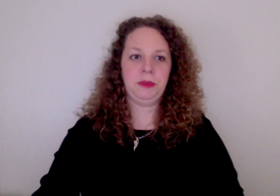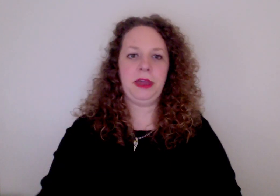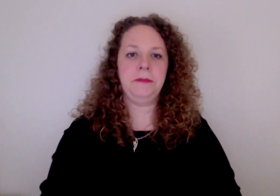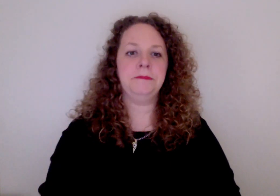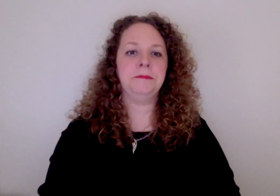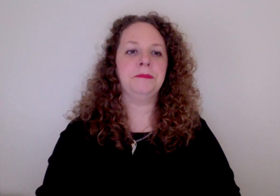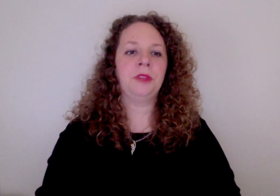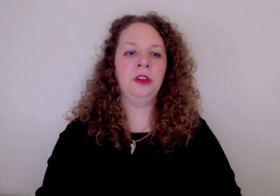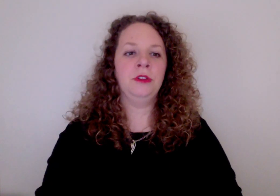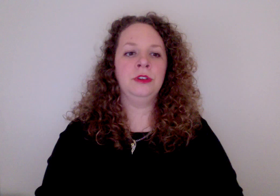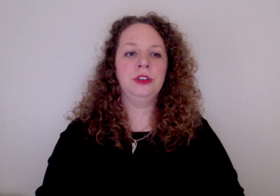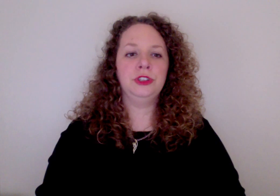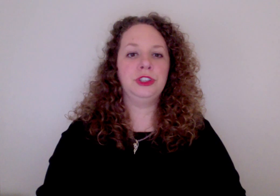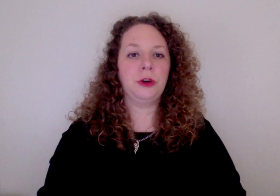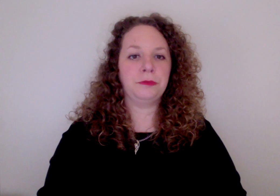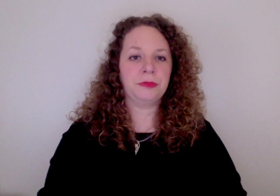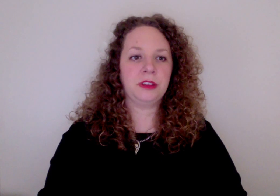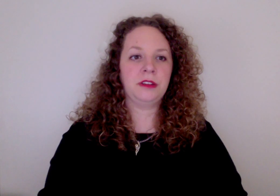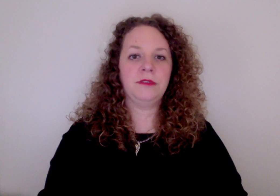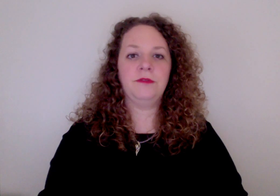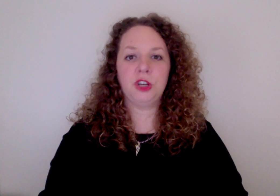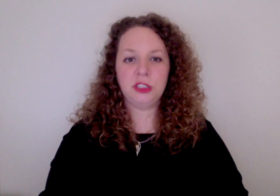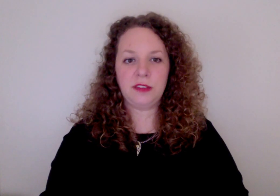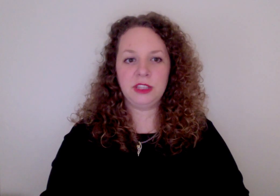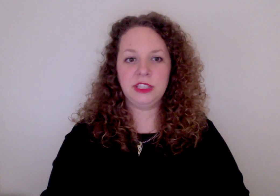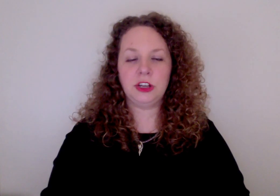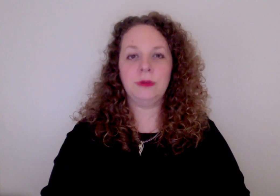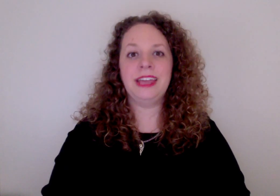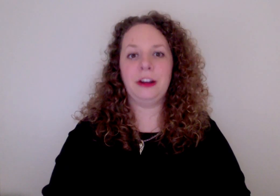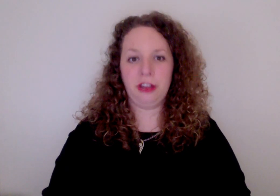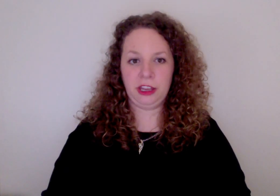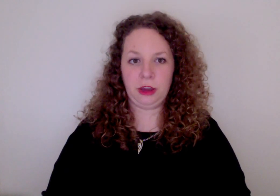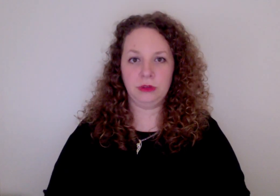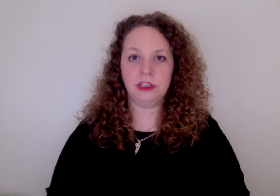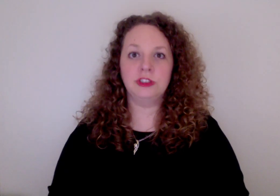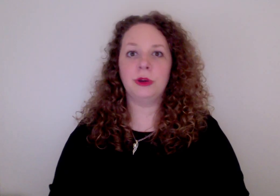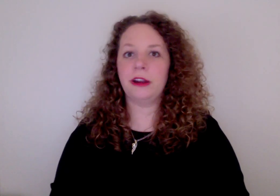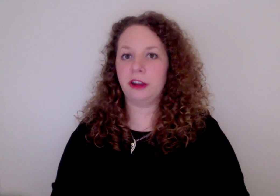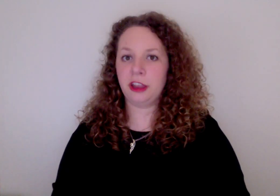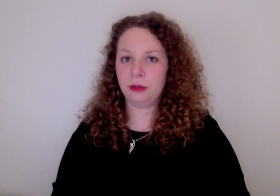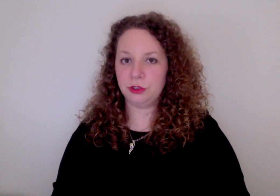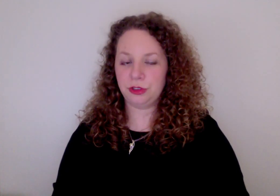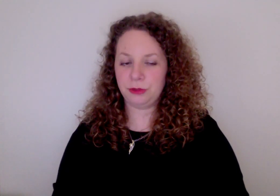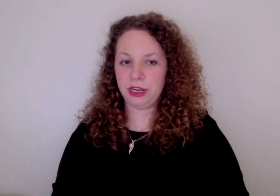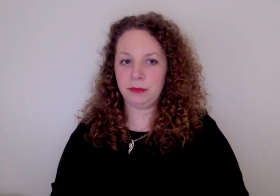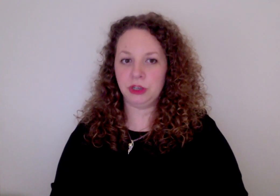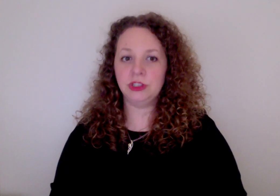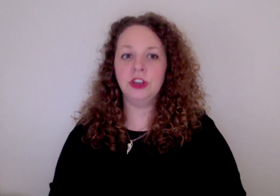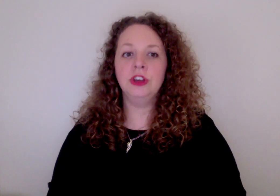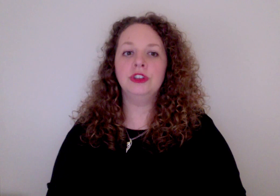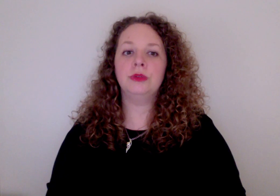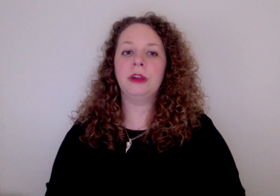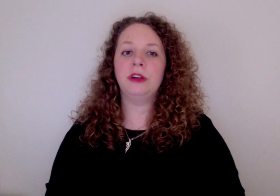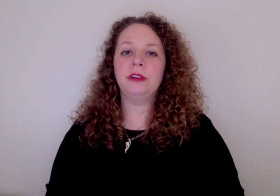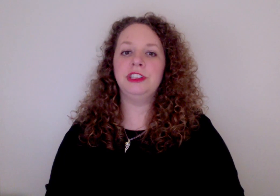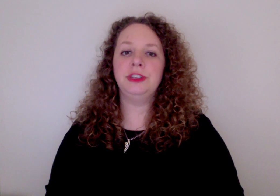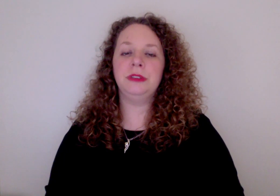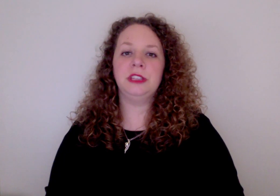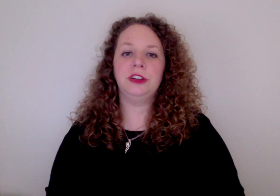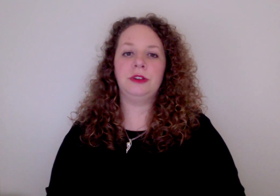Okay, so first off, let's start with area codes. So area codes are 3 numbers. So what you're going to do is that you're going